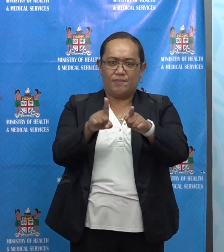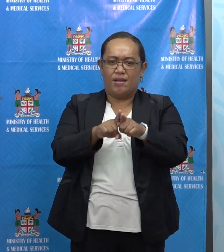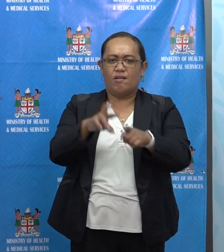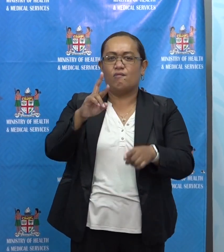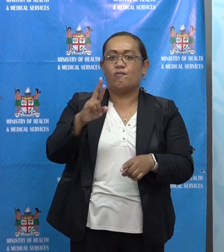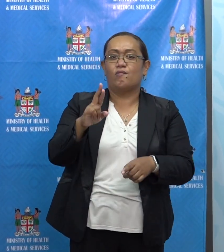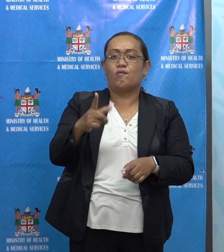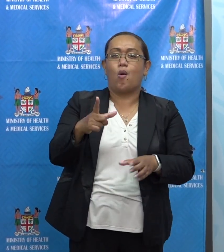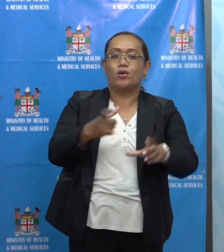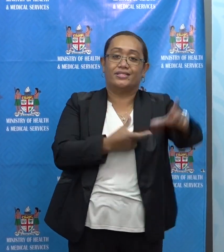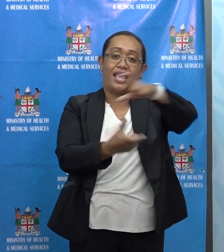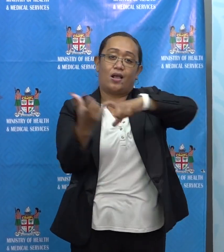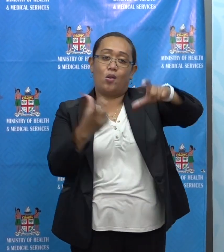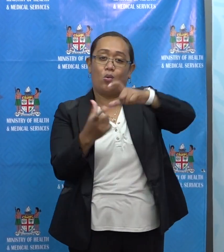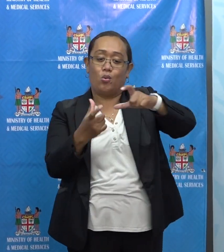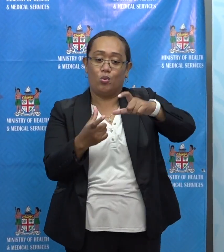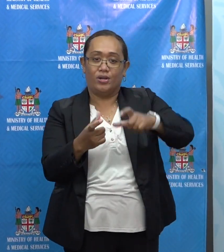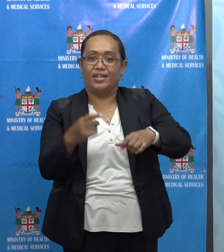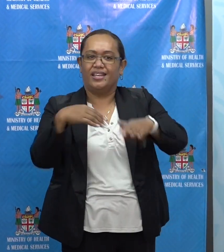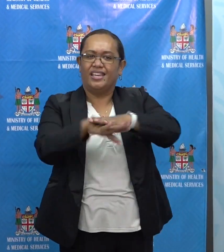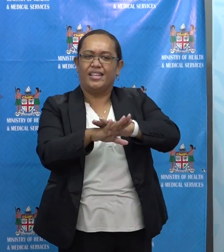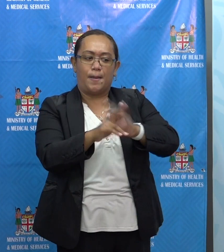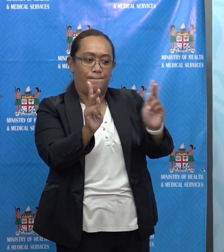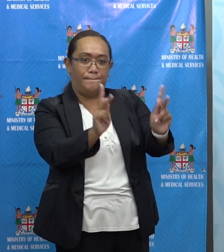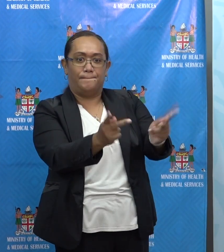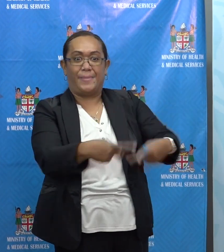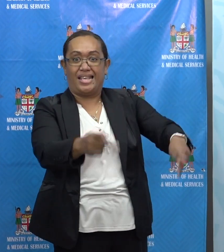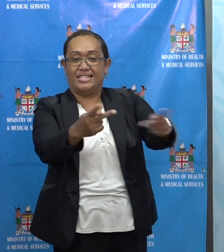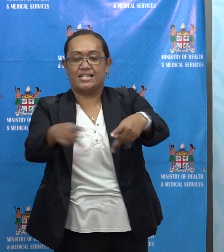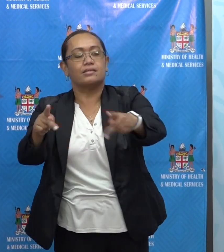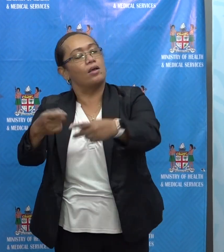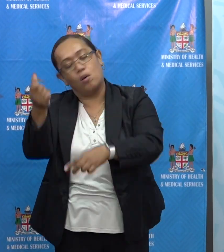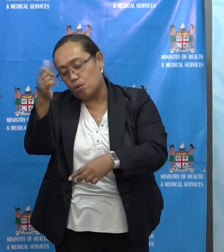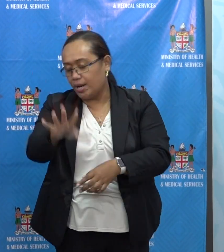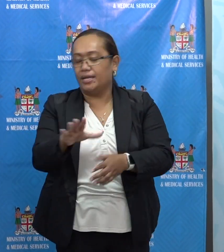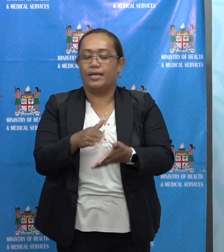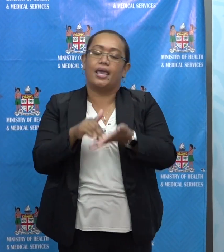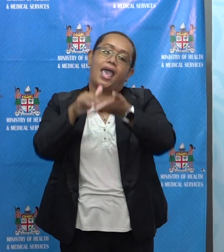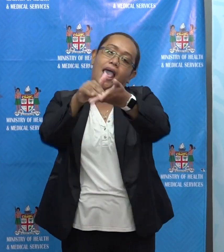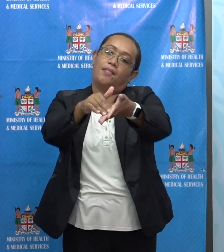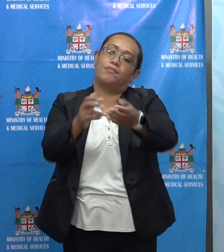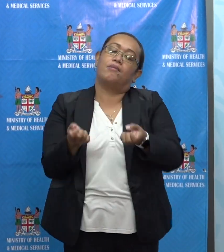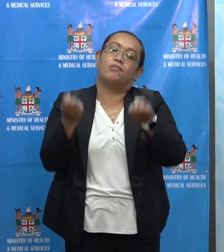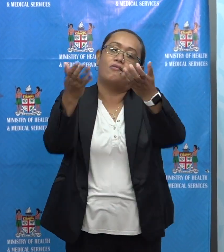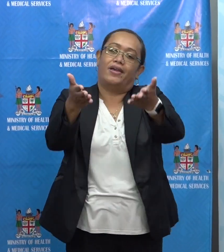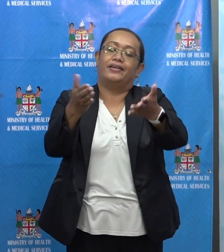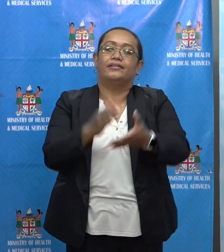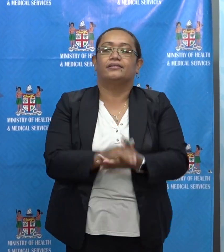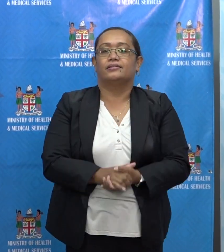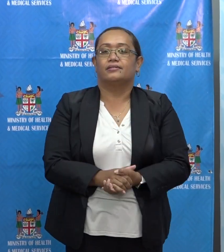recovery places where we had to put them in, they also help provide